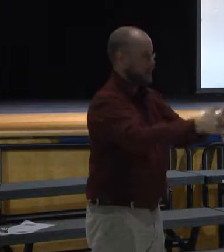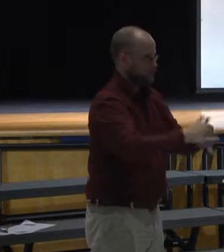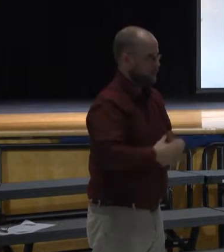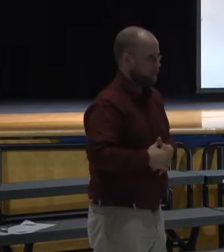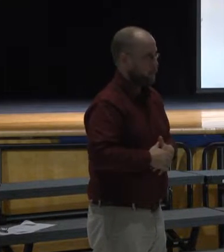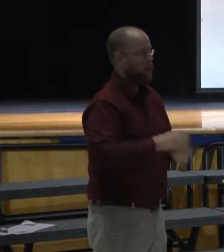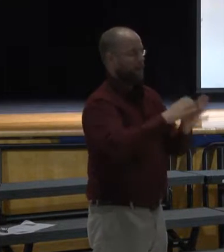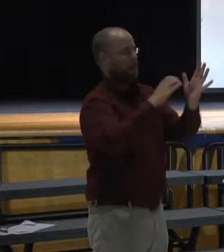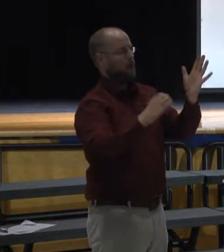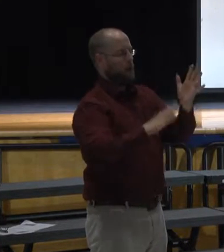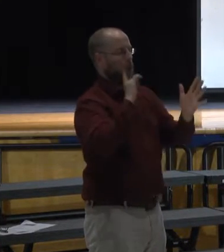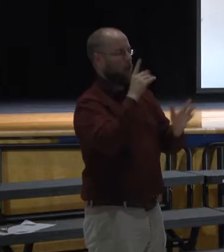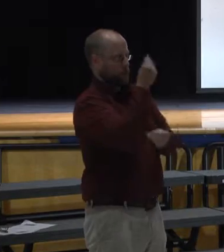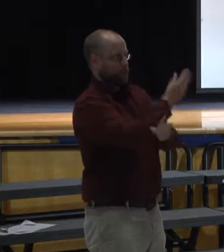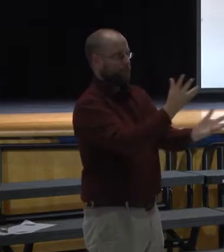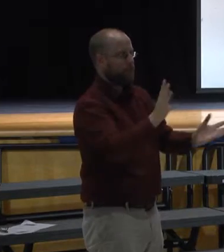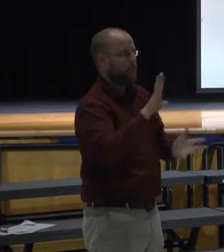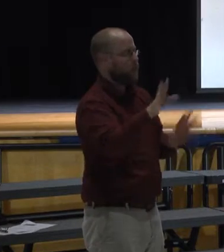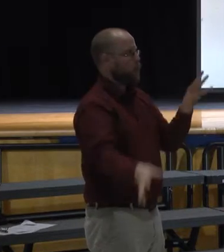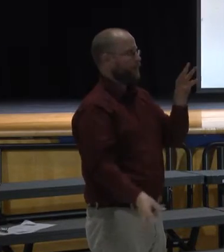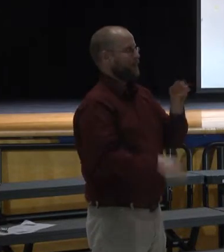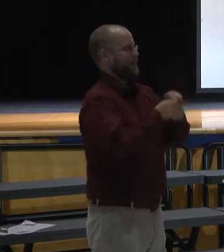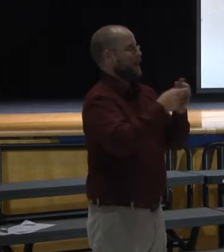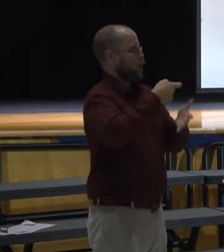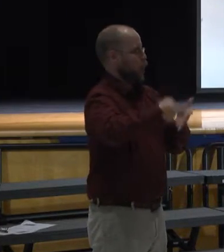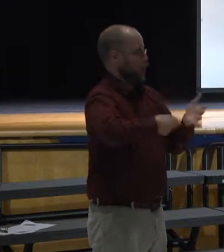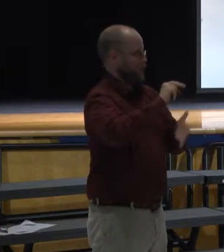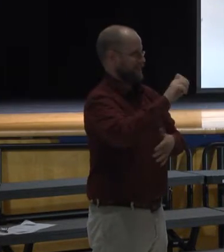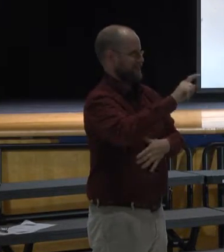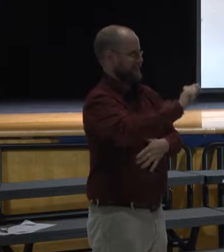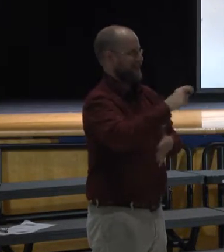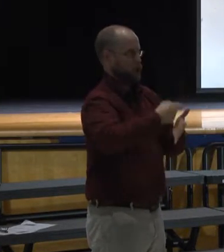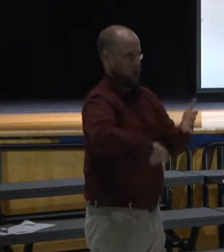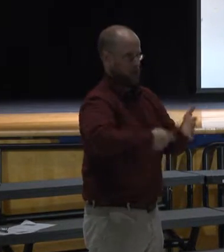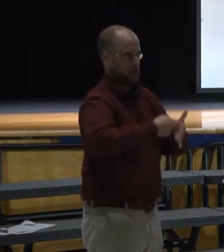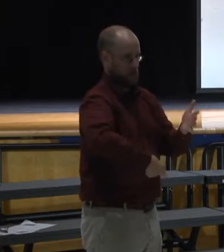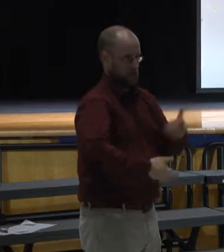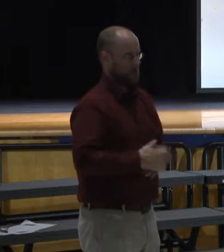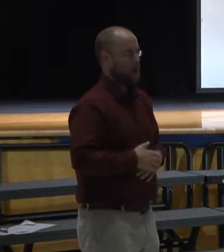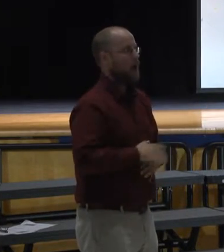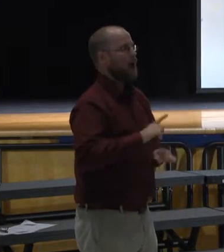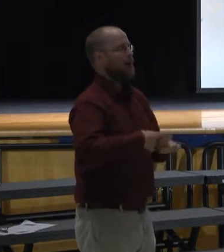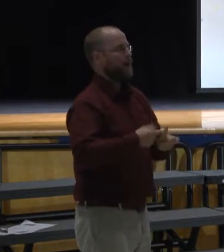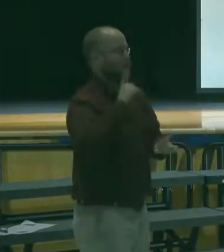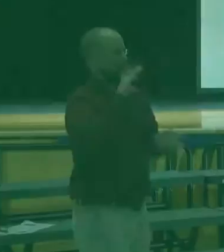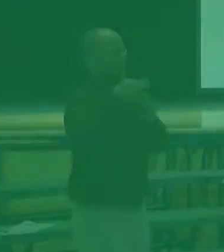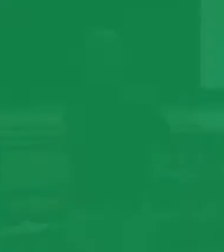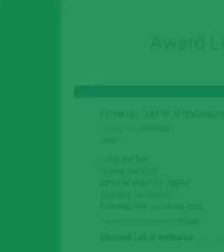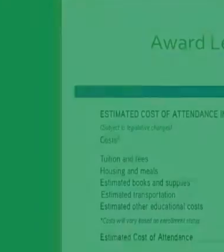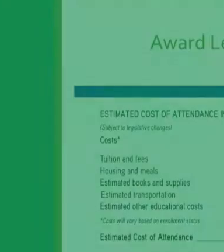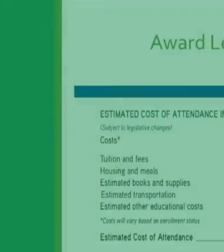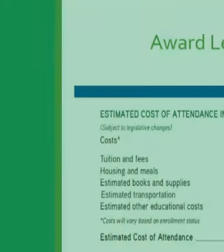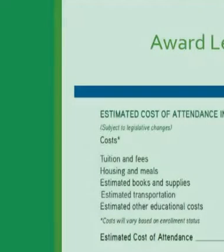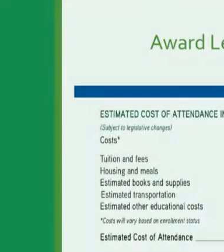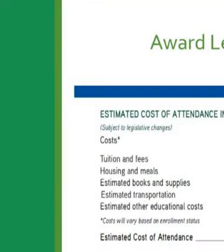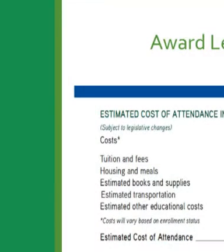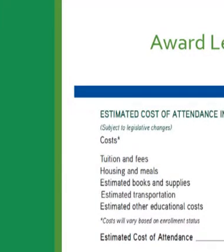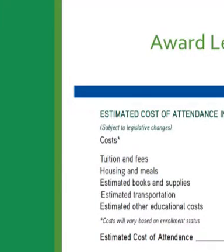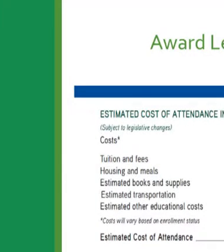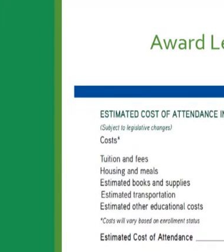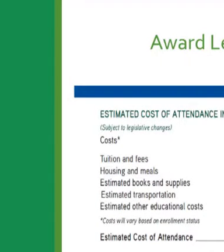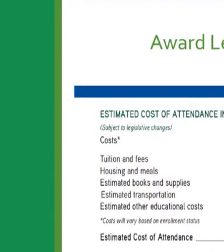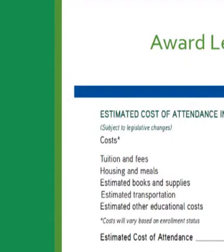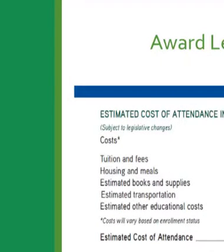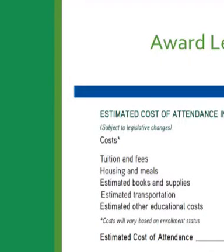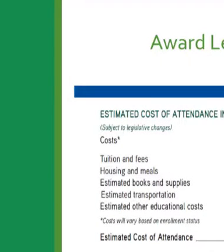that. And then it'll give you options on how to pay for that net cost in loans and other ways. So the